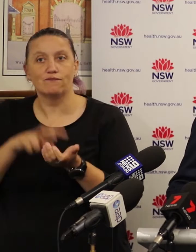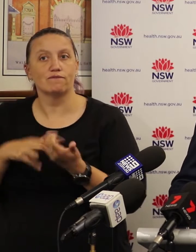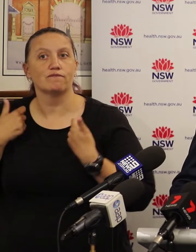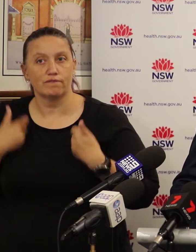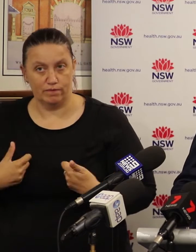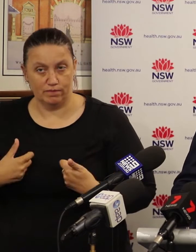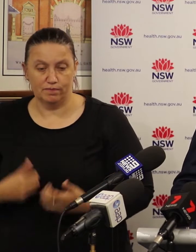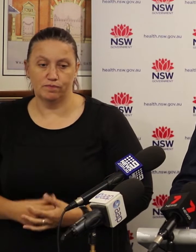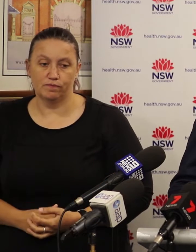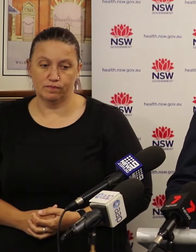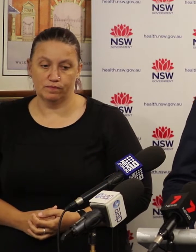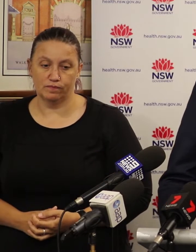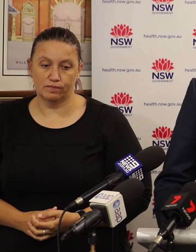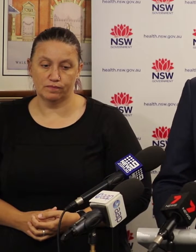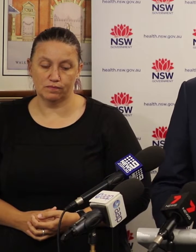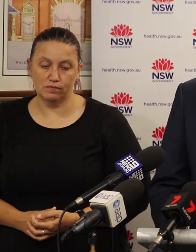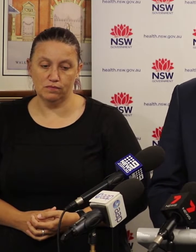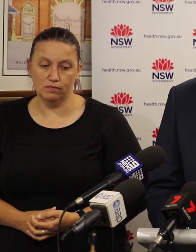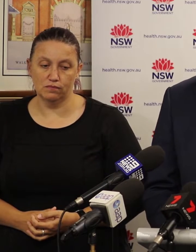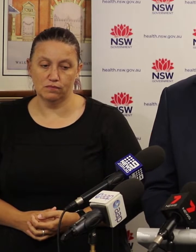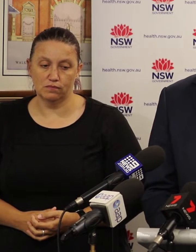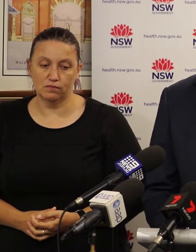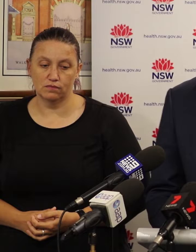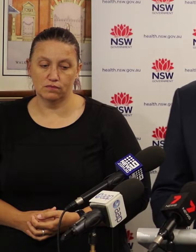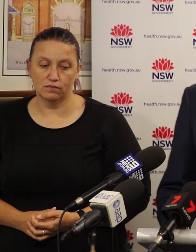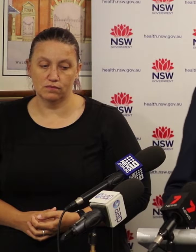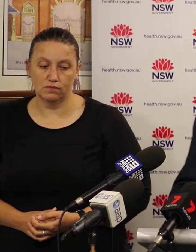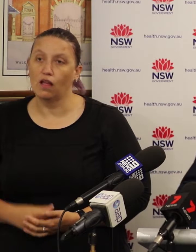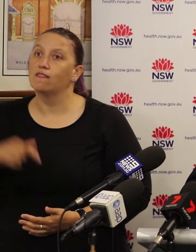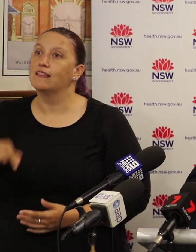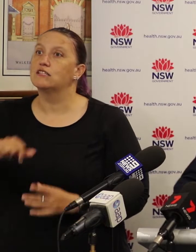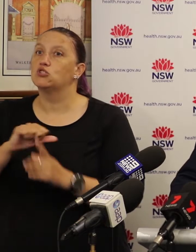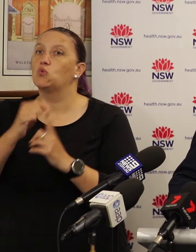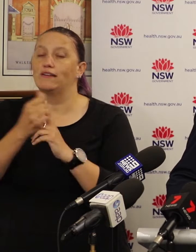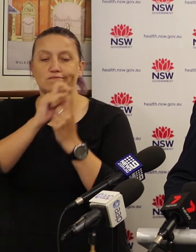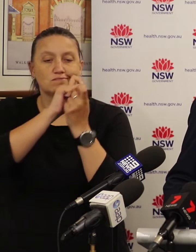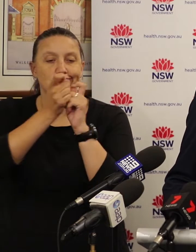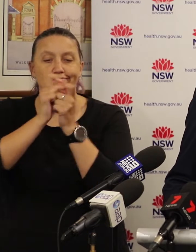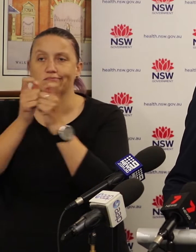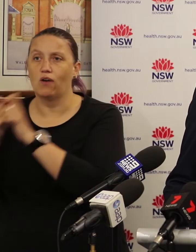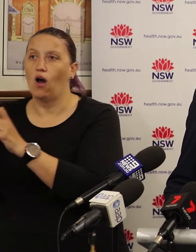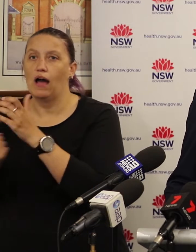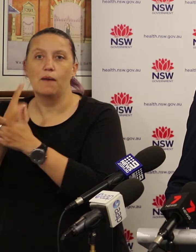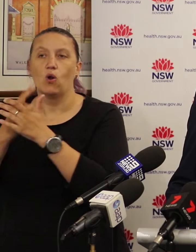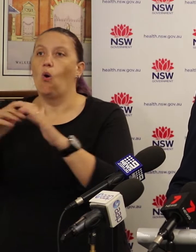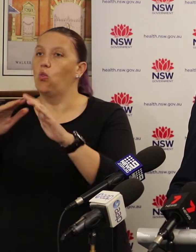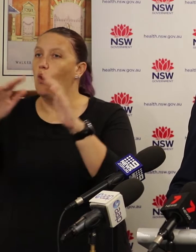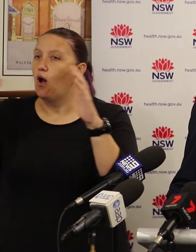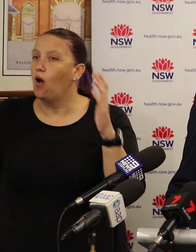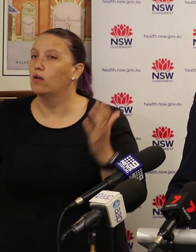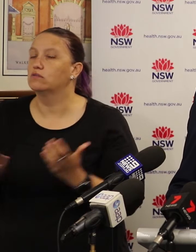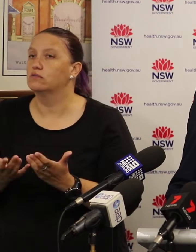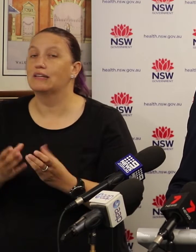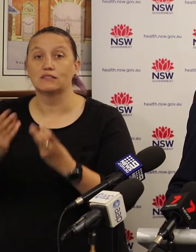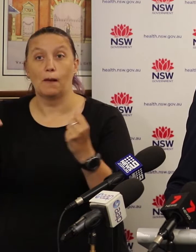coronavirus. Now, while this situation has been unfolding worldwide, there have been some different